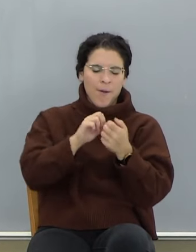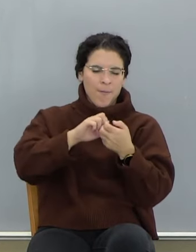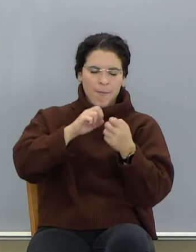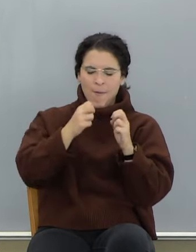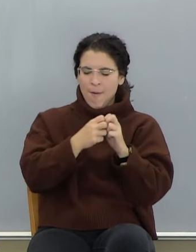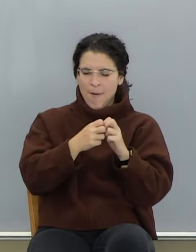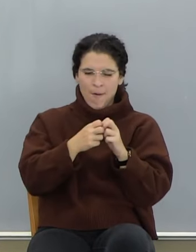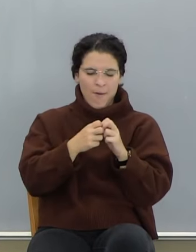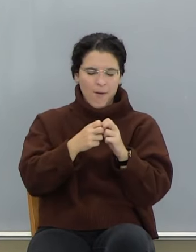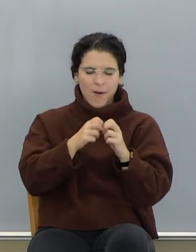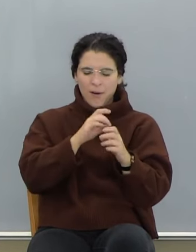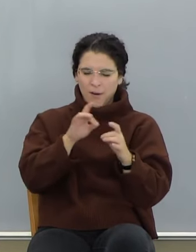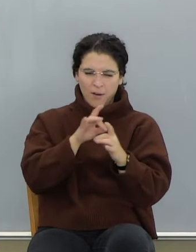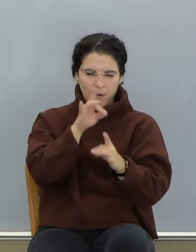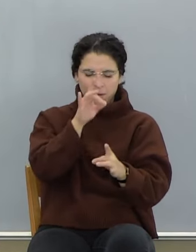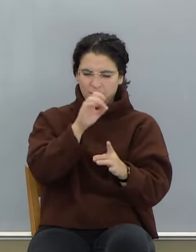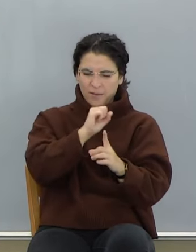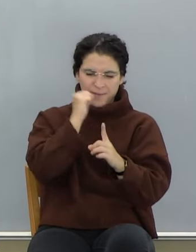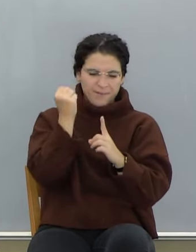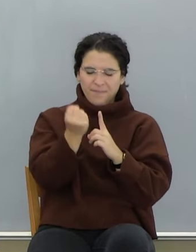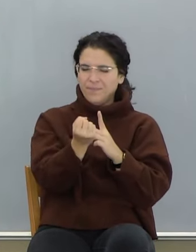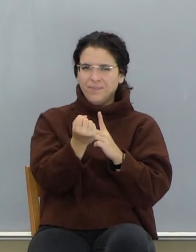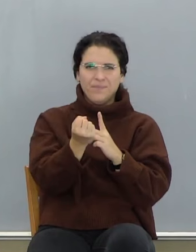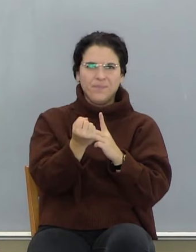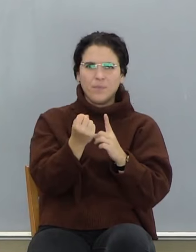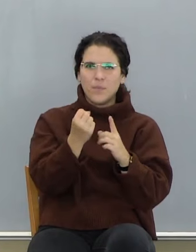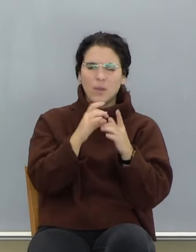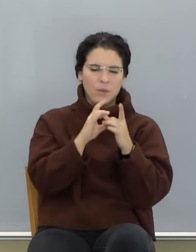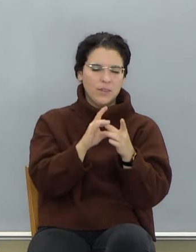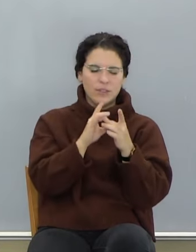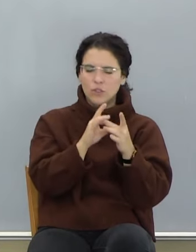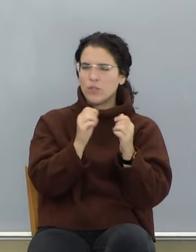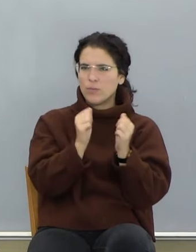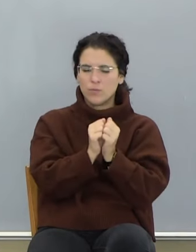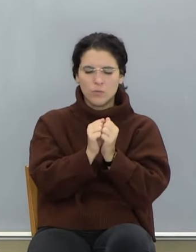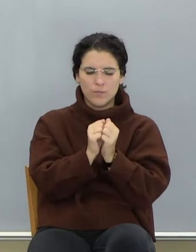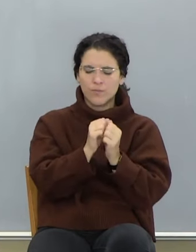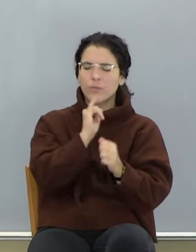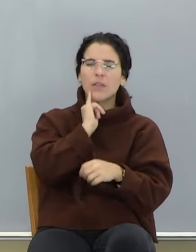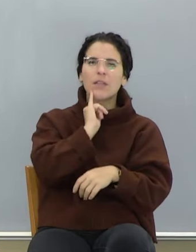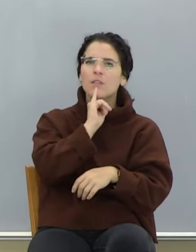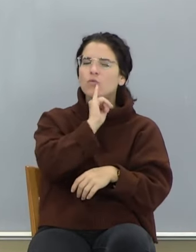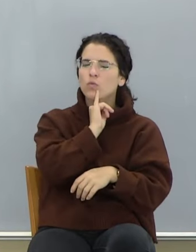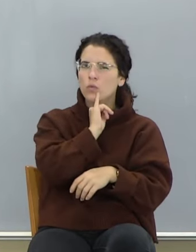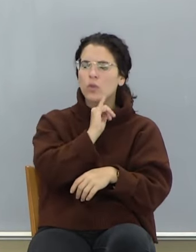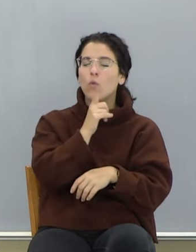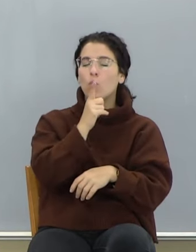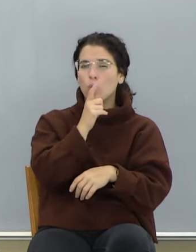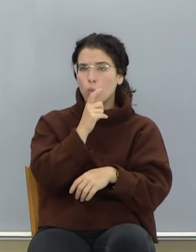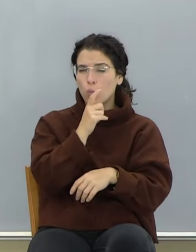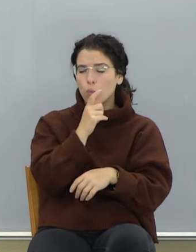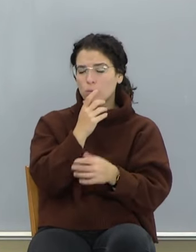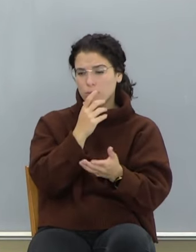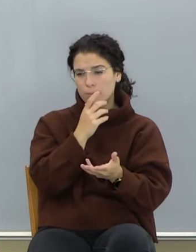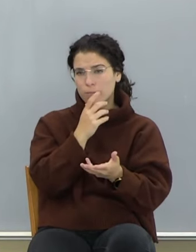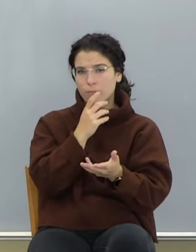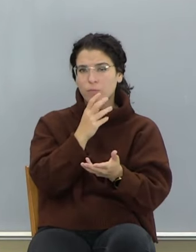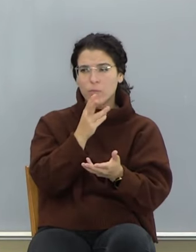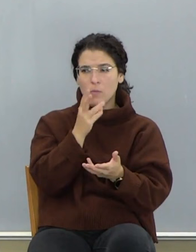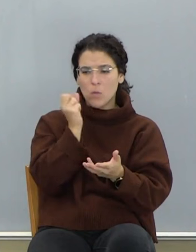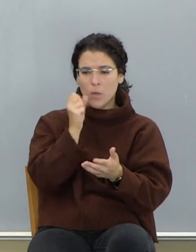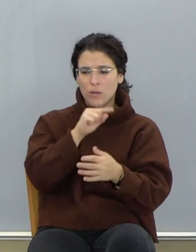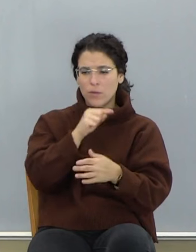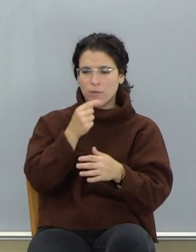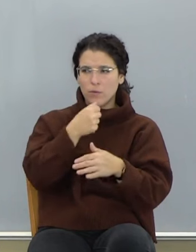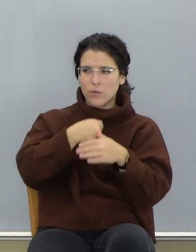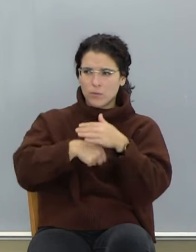problematic spiritual condition in relationship to Israel, who was the